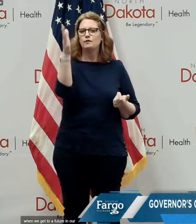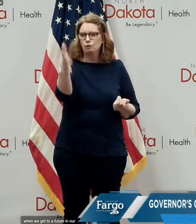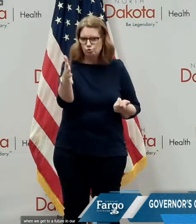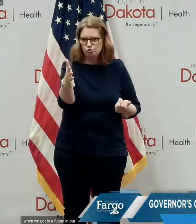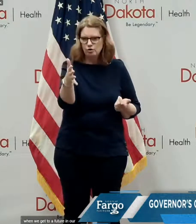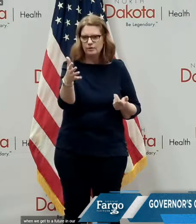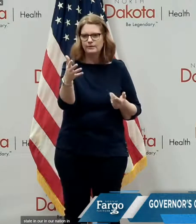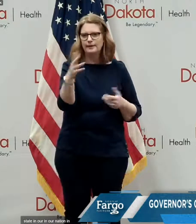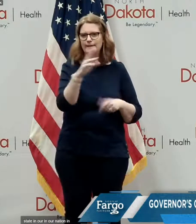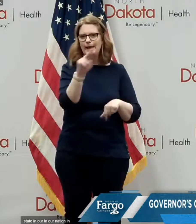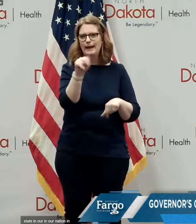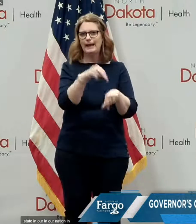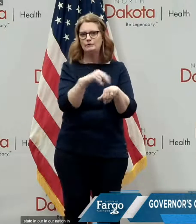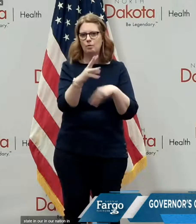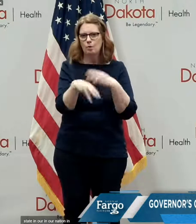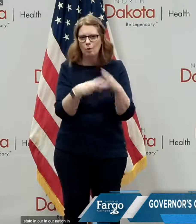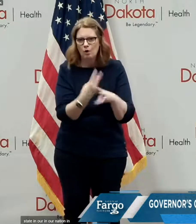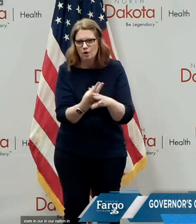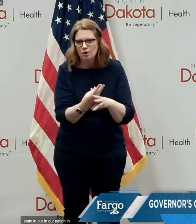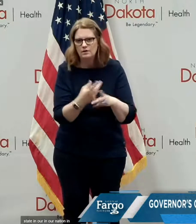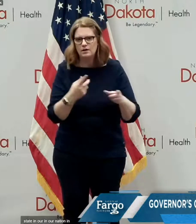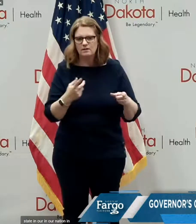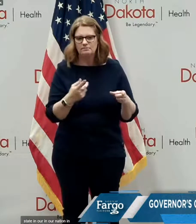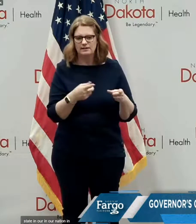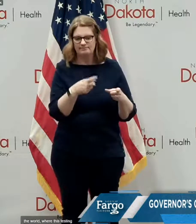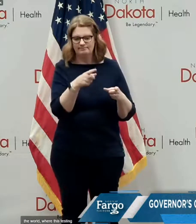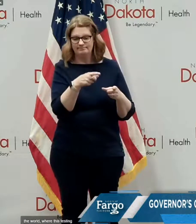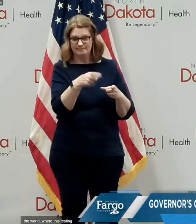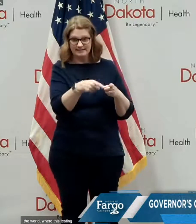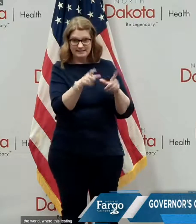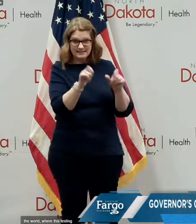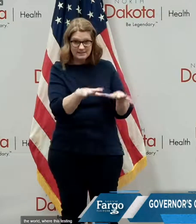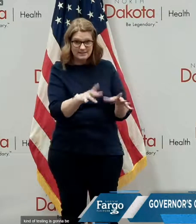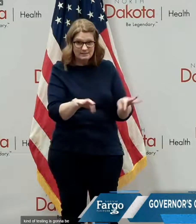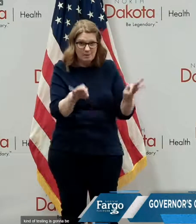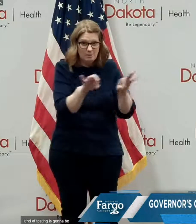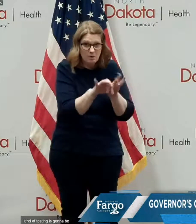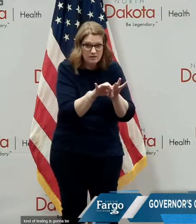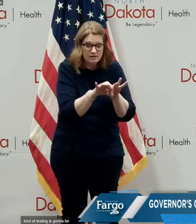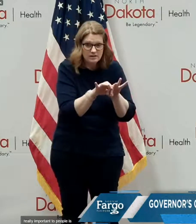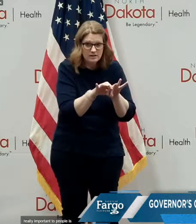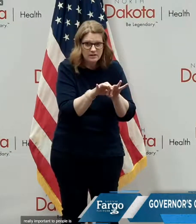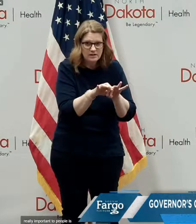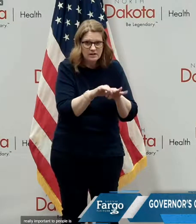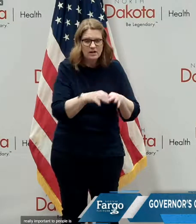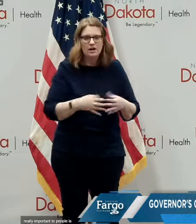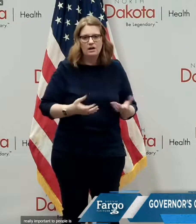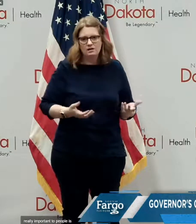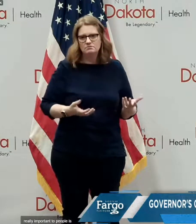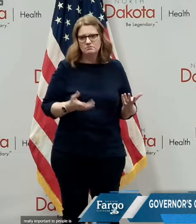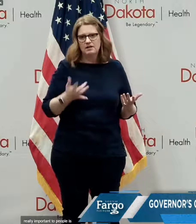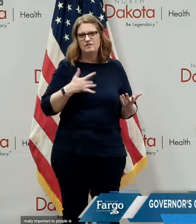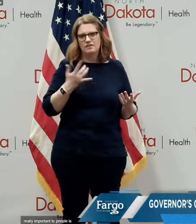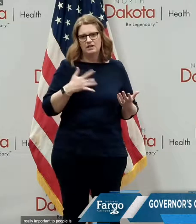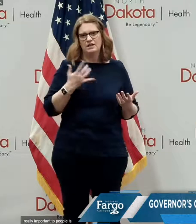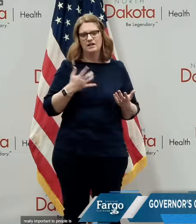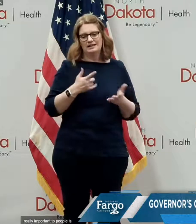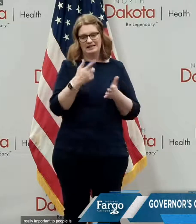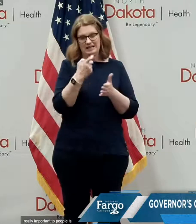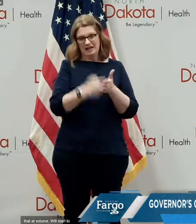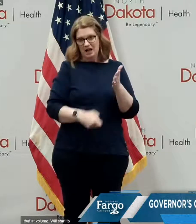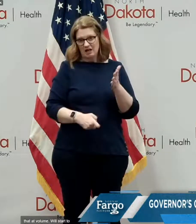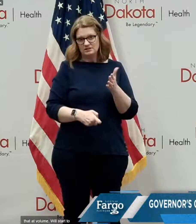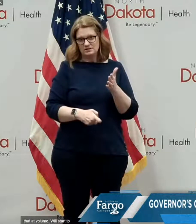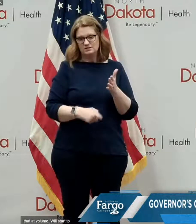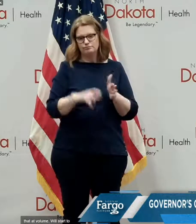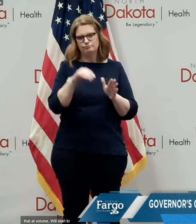world, where this kind of testing is going to be really important to people, is that at volume these tests will start to drop in price. And I